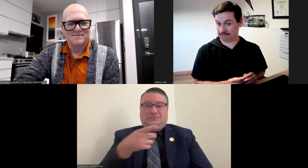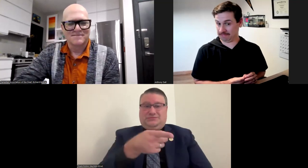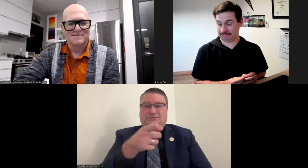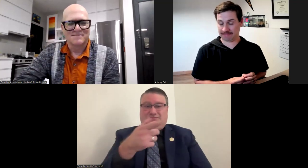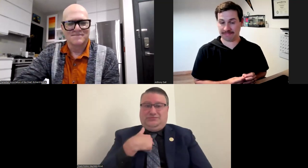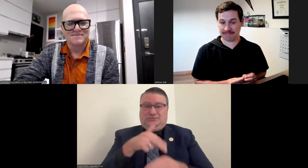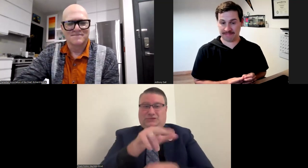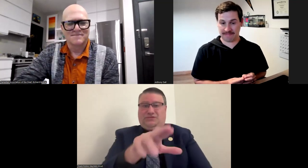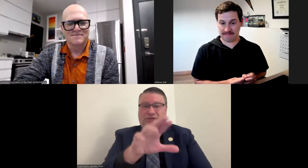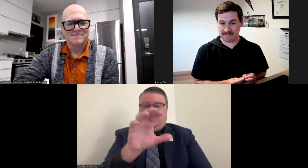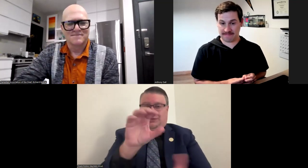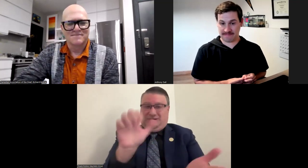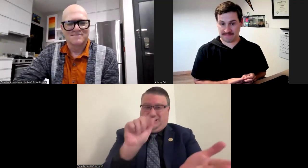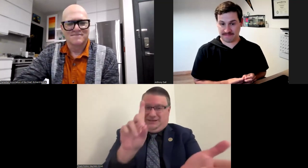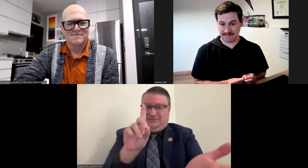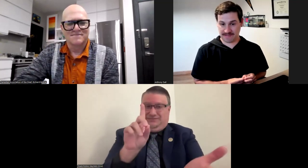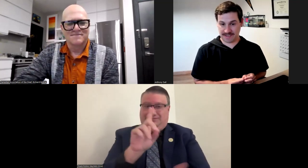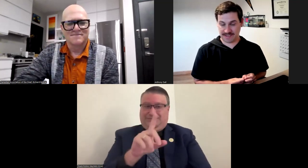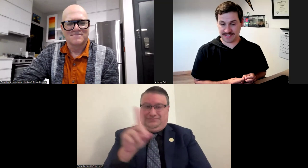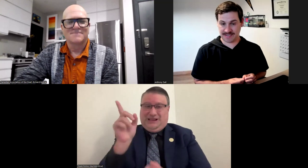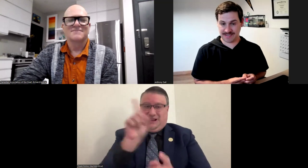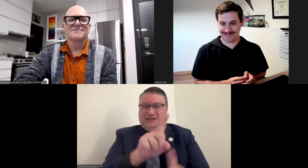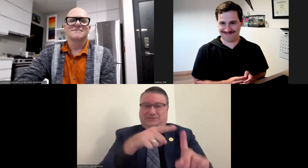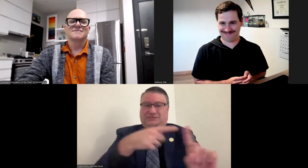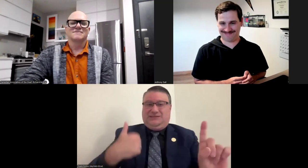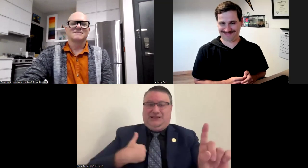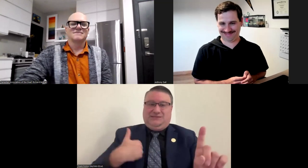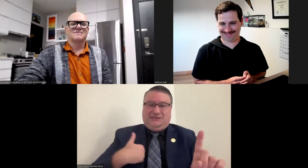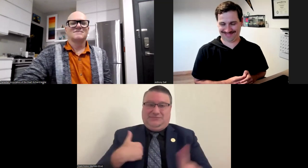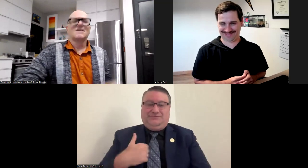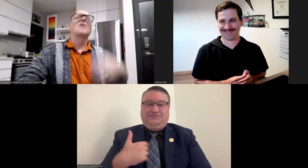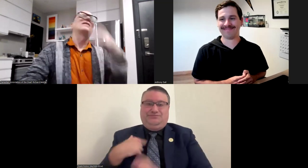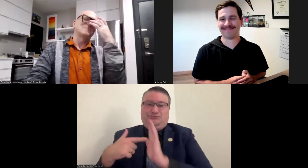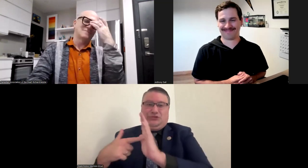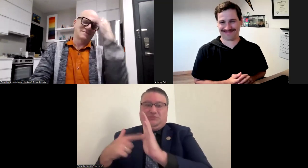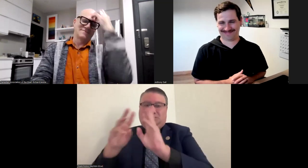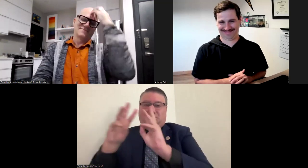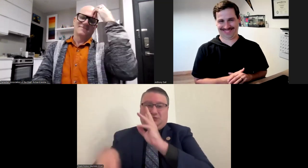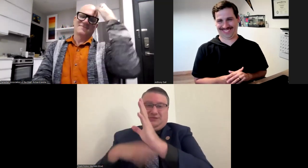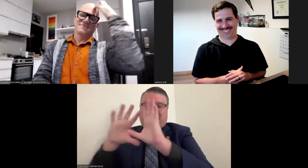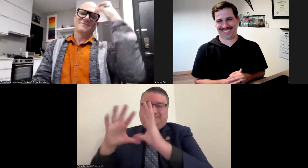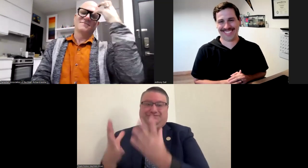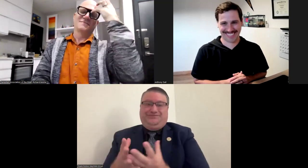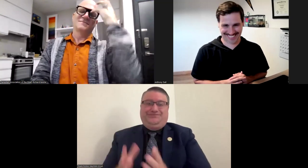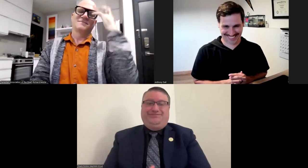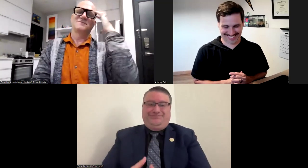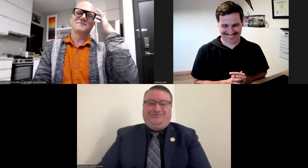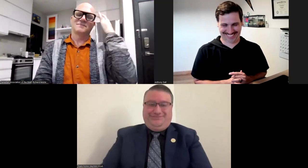And Richard's saying, I believe that'd be you, Frank. I was actually going to say CAD may be able to answer that,